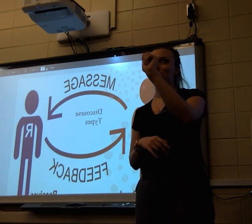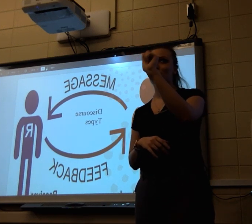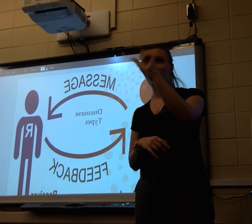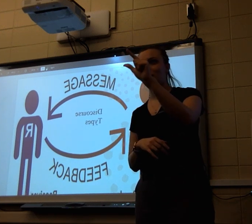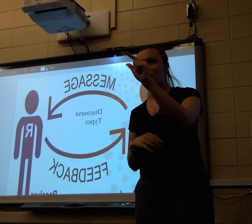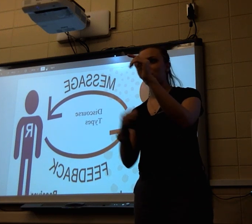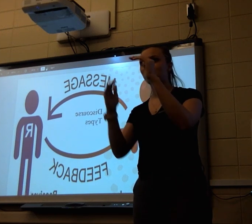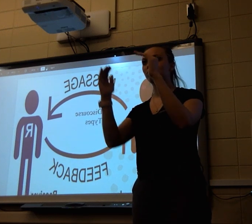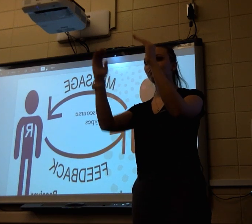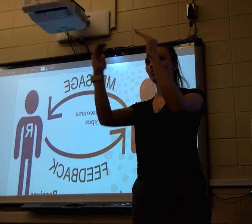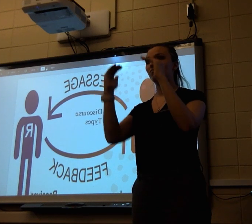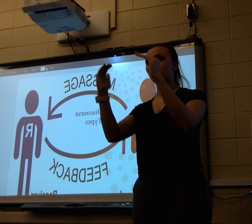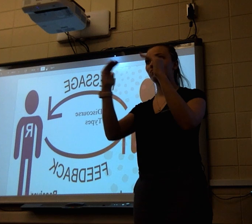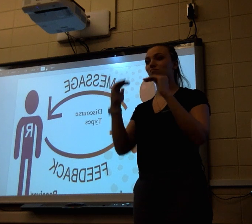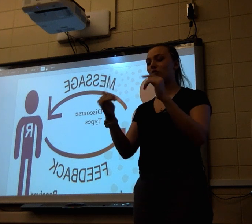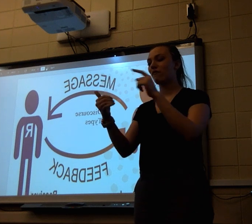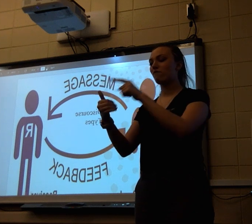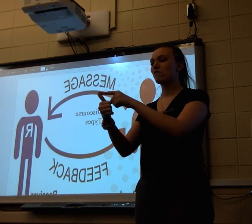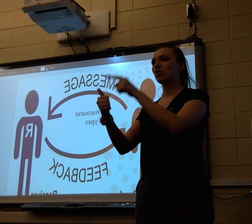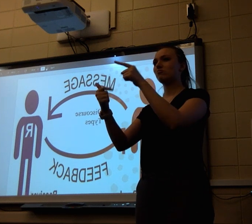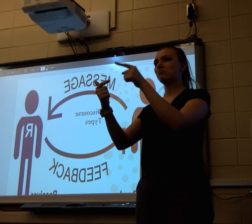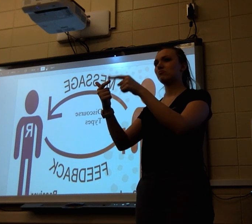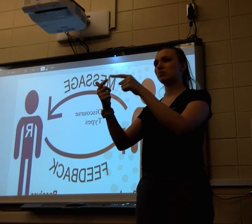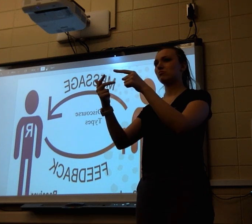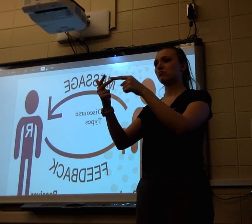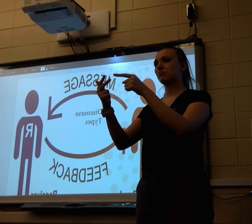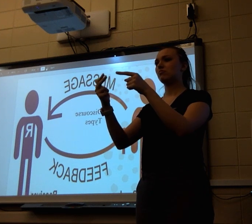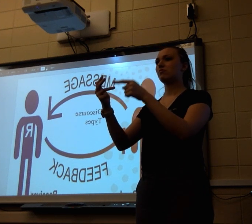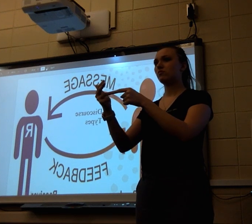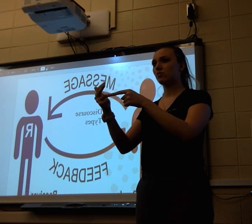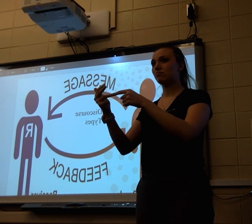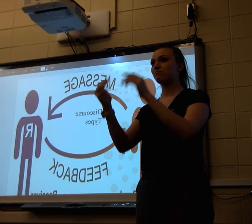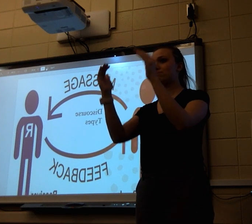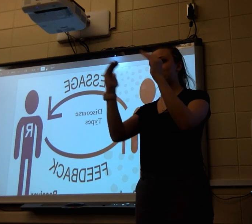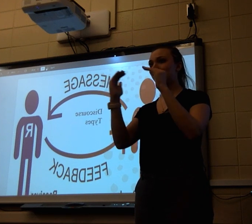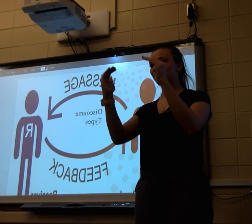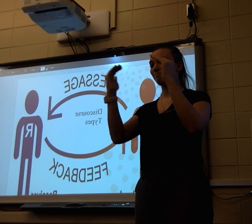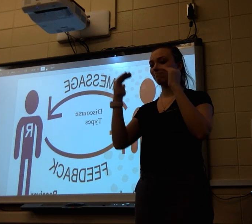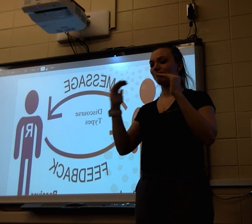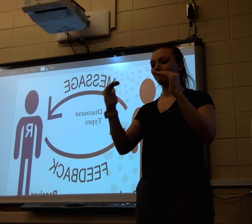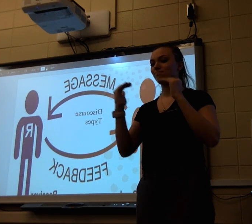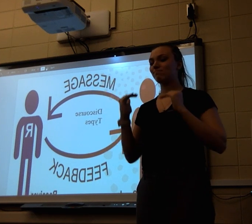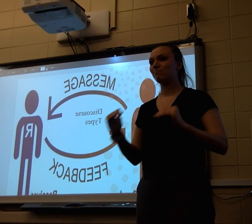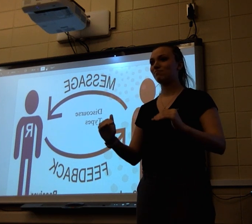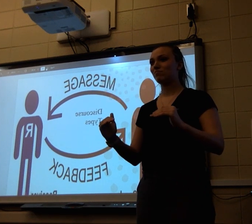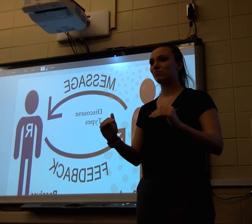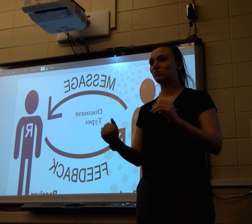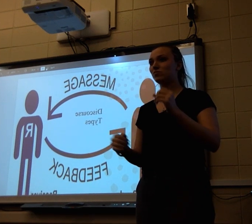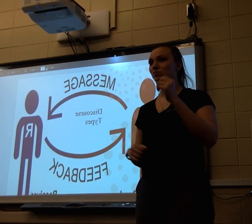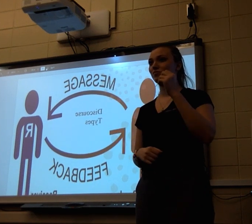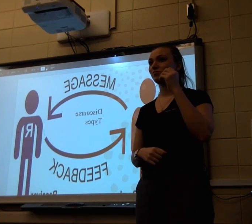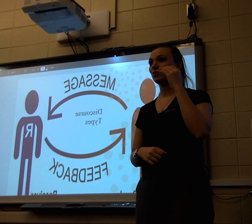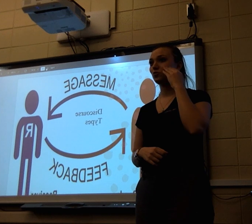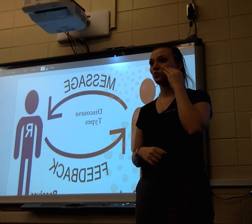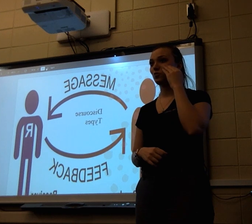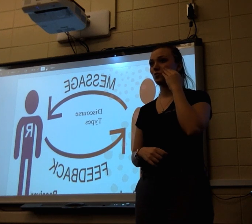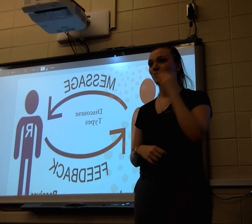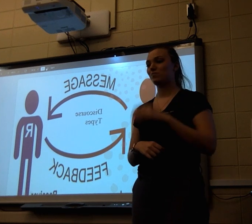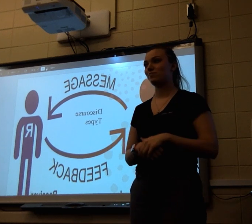First, Yep. next, second. It's chronological, right? So it's a sequence of things I need you to do. What tense is